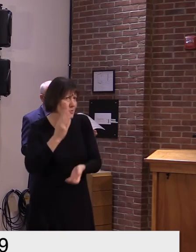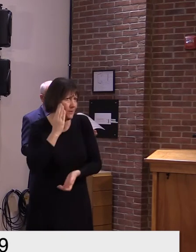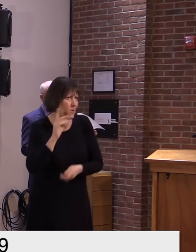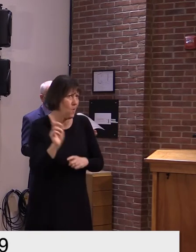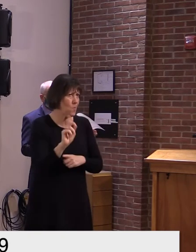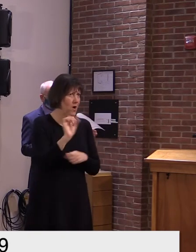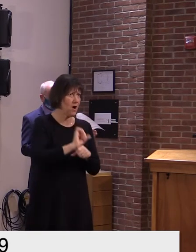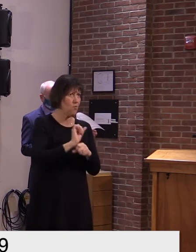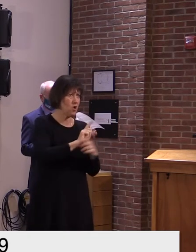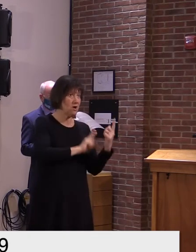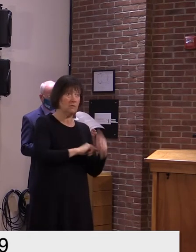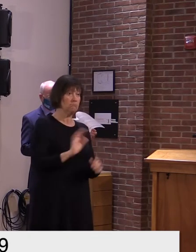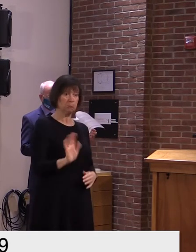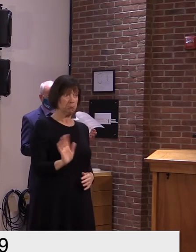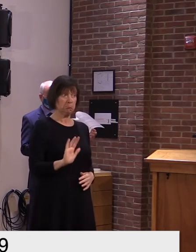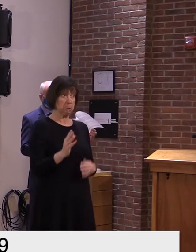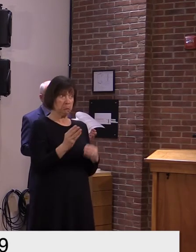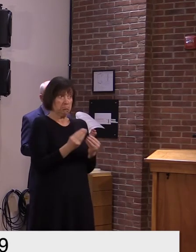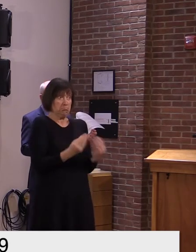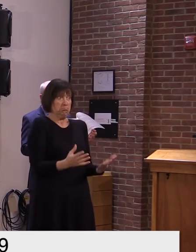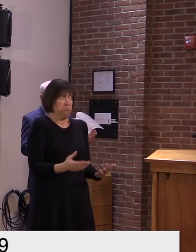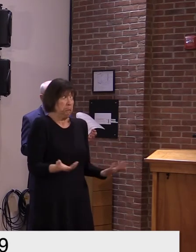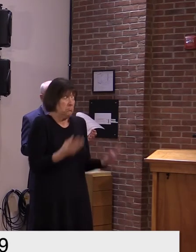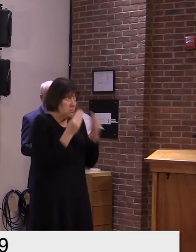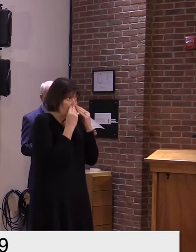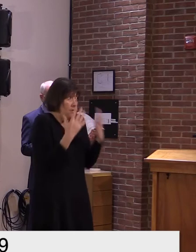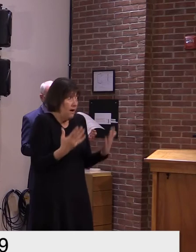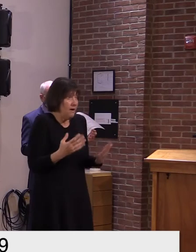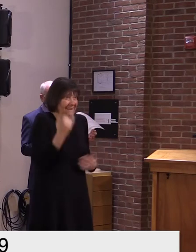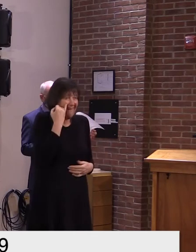Should not. If they are directly interacting with